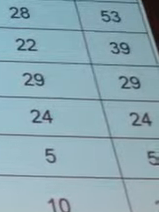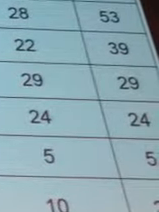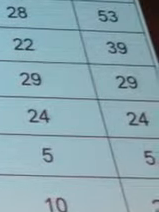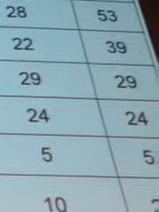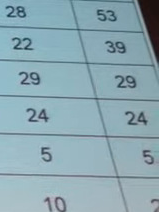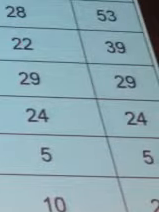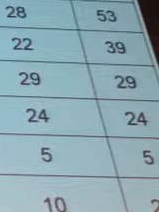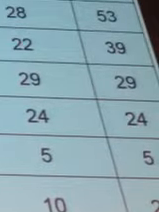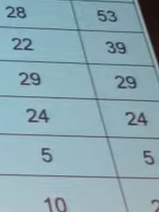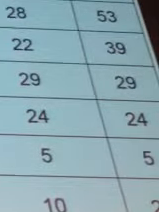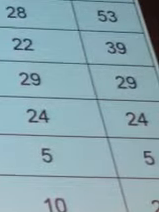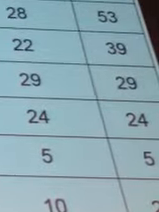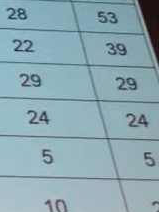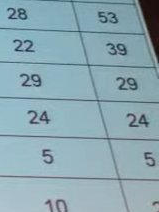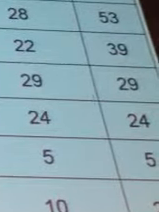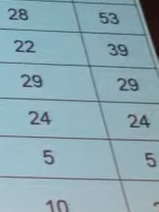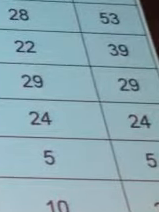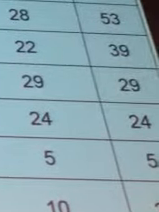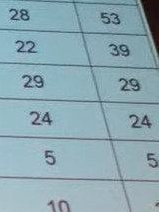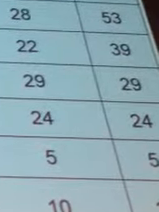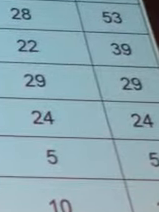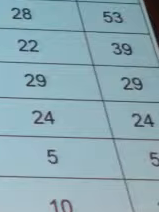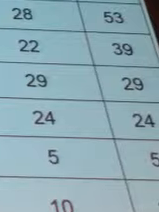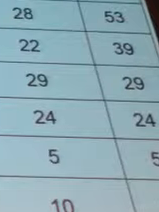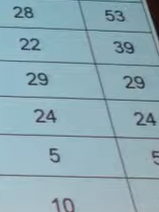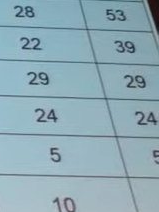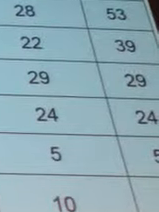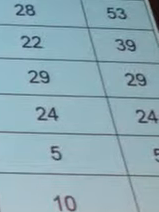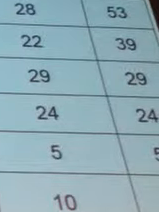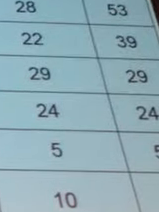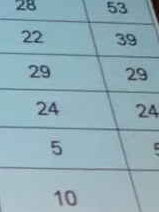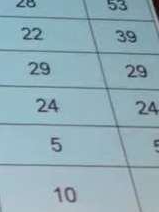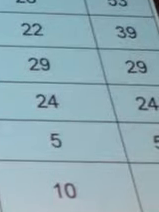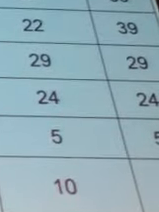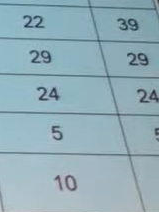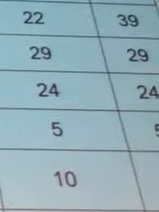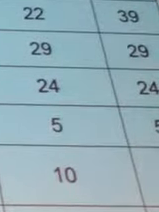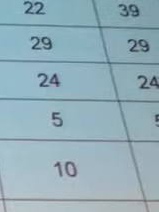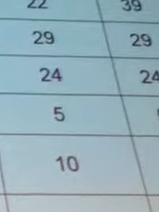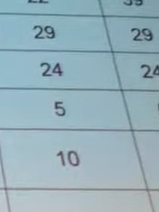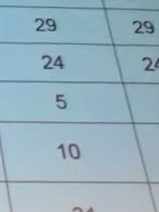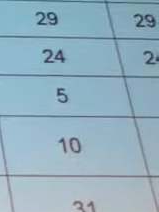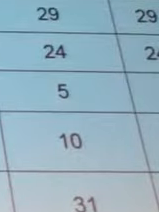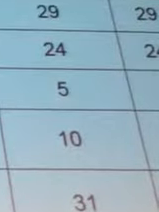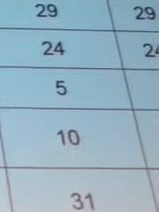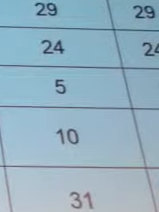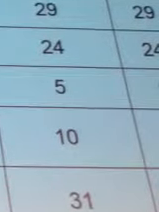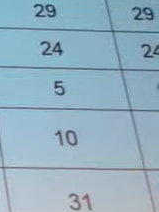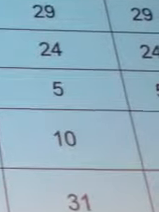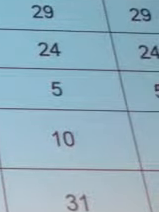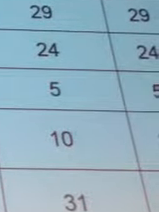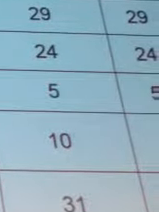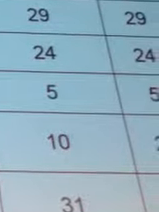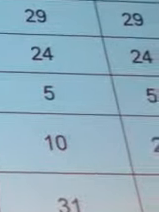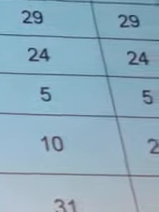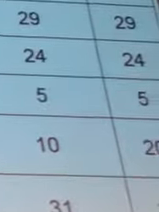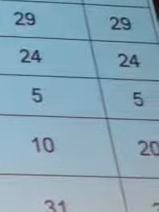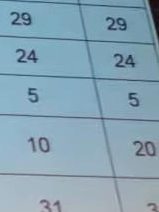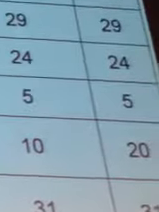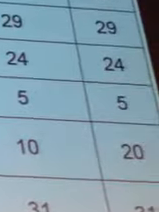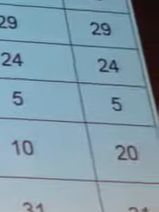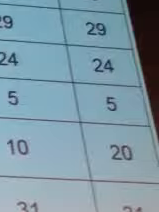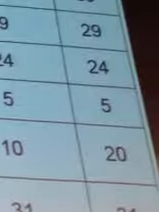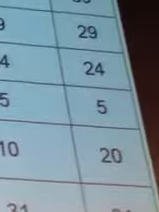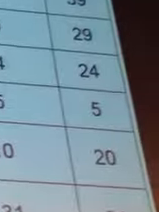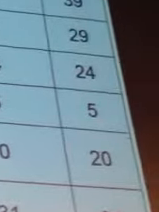employees that will be assigned to each of those action categories, if you will. So first of all, we have